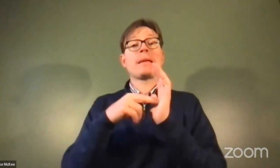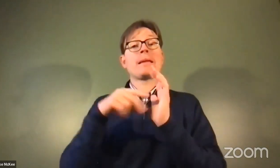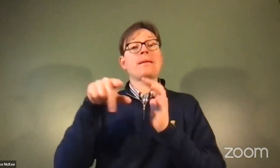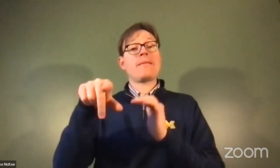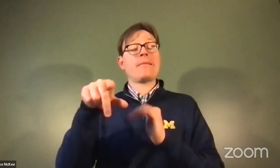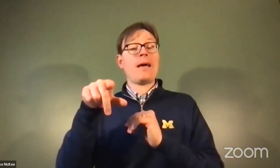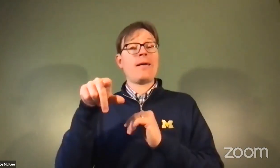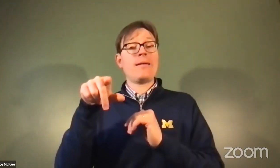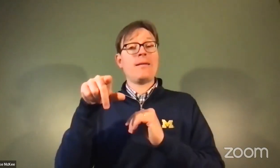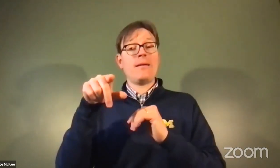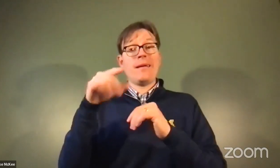or less.